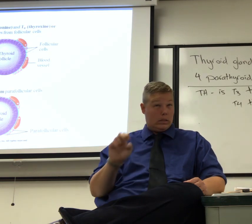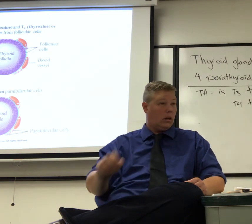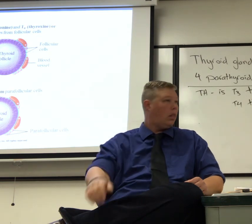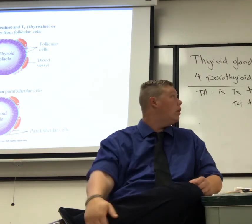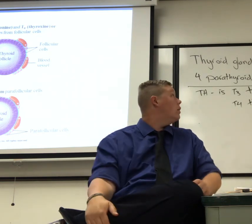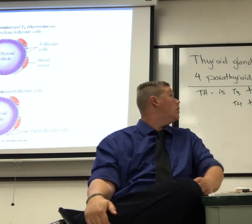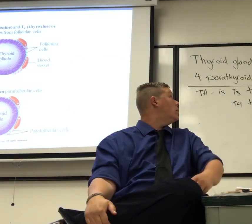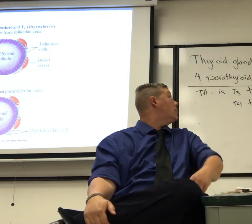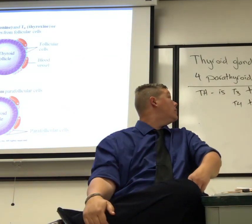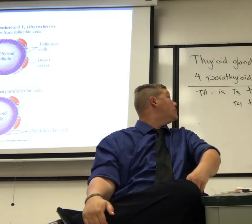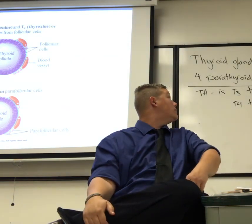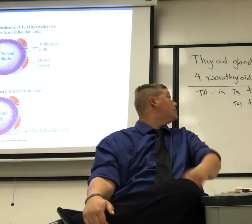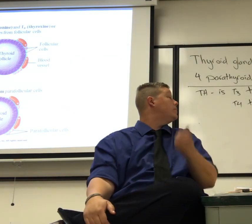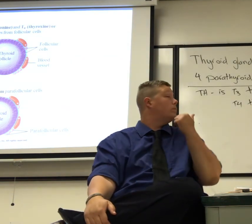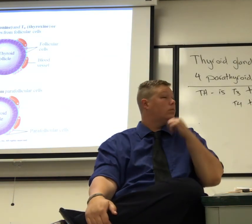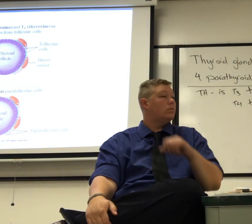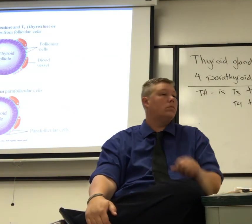T4 is thyroxine.